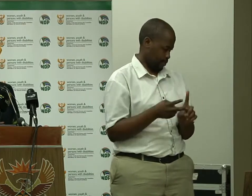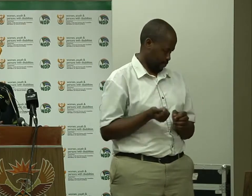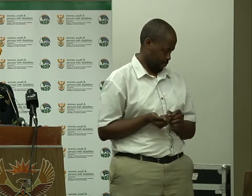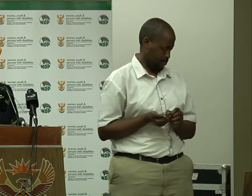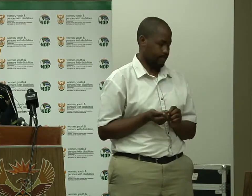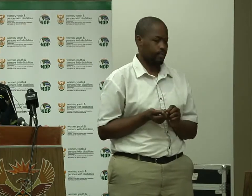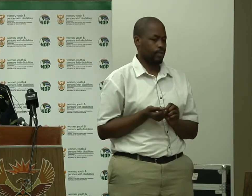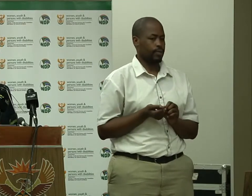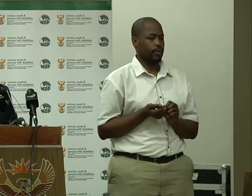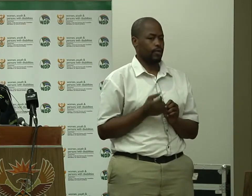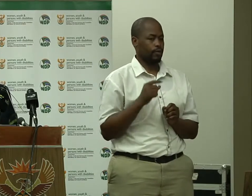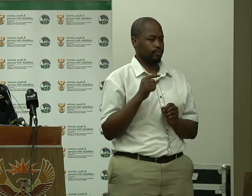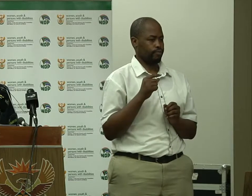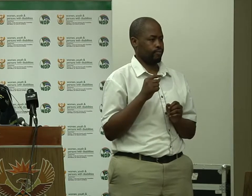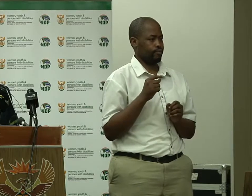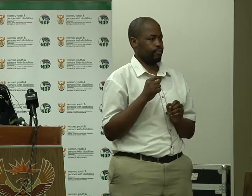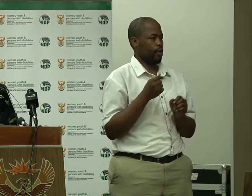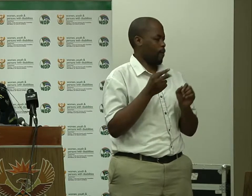of gender-based